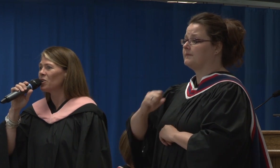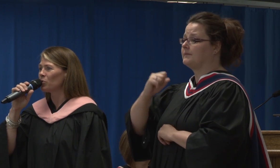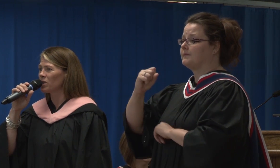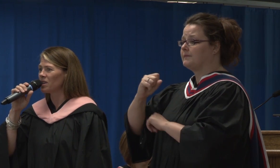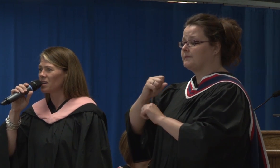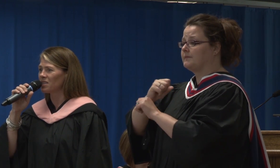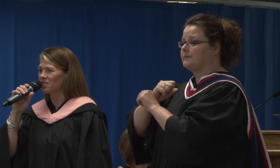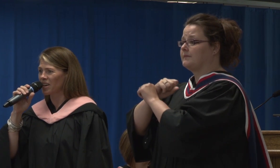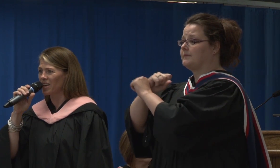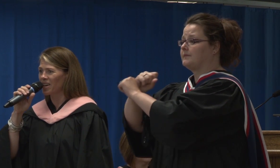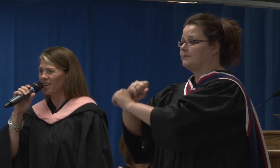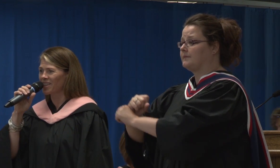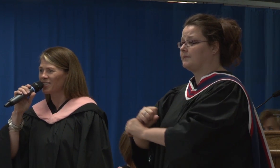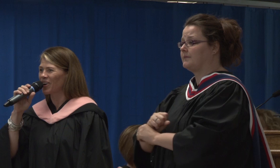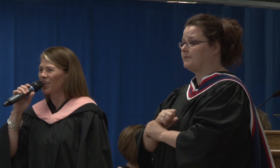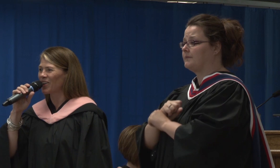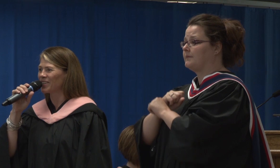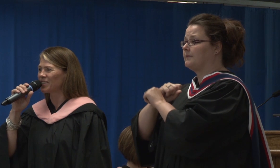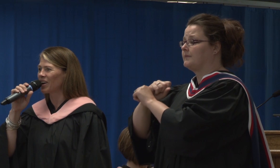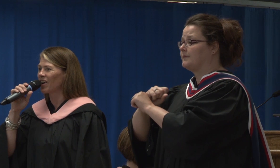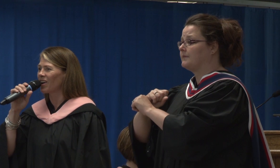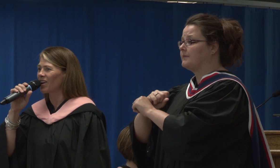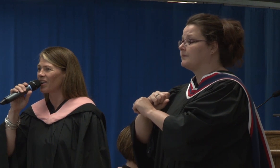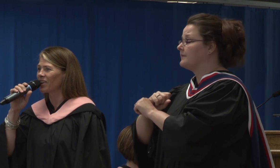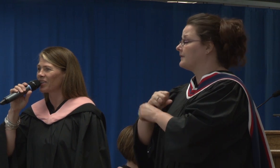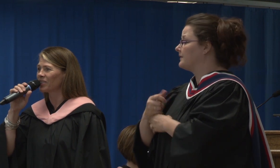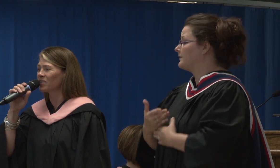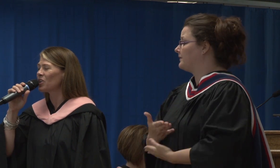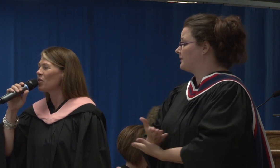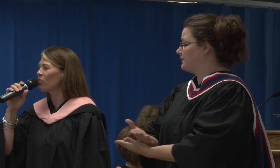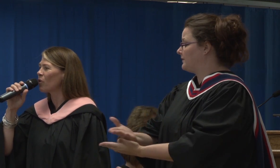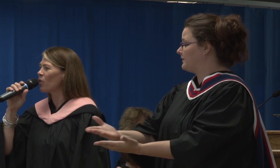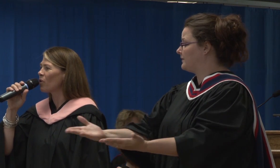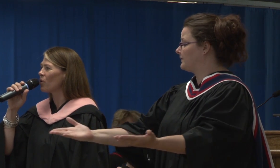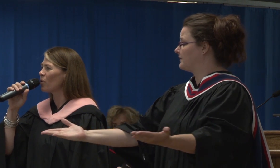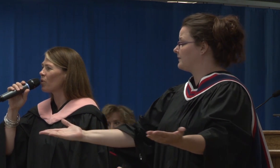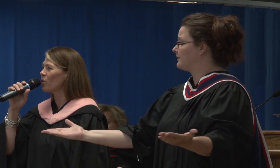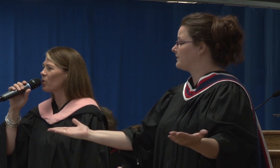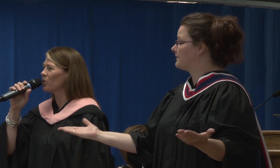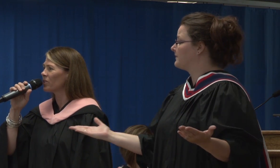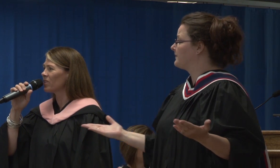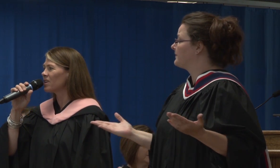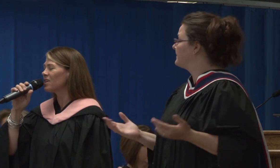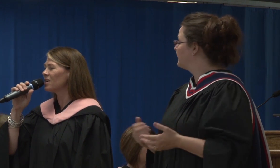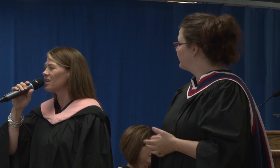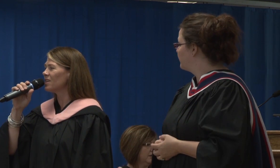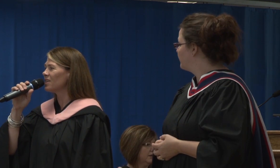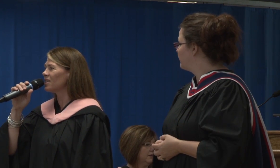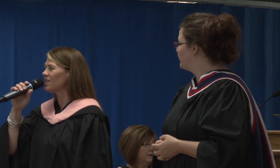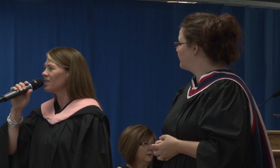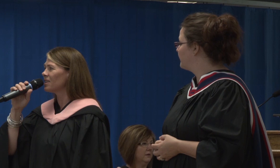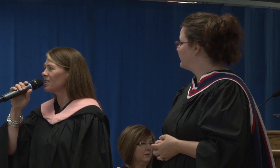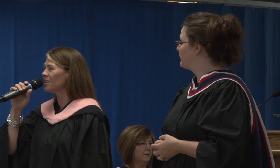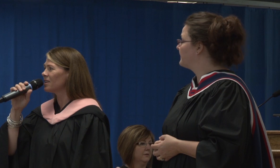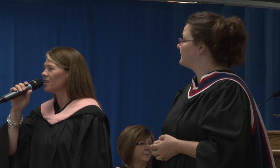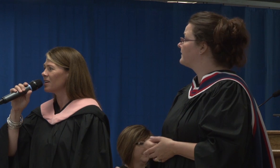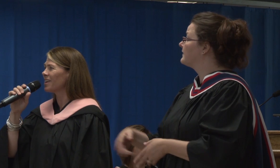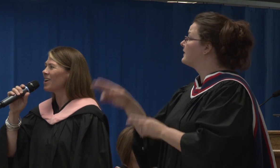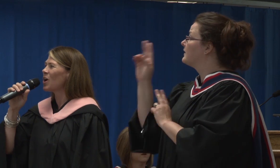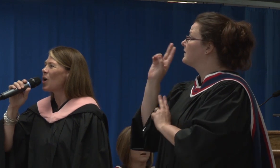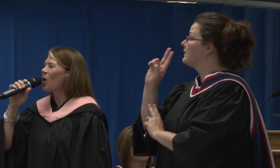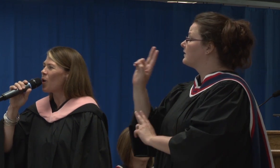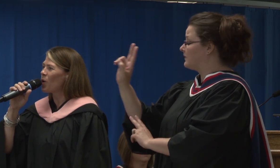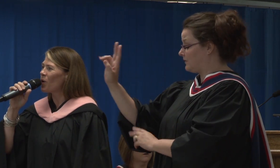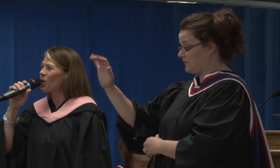Canada, we stand on guard for thee.